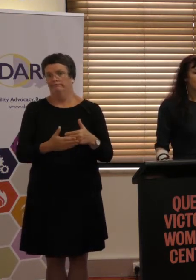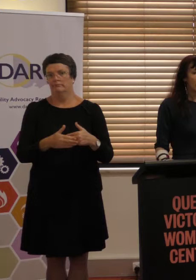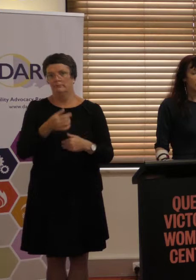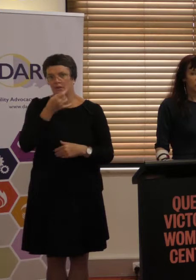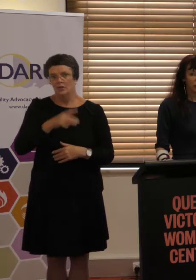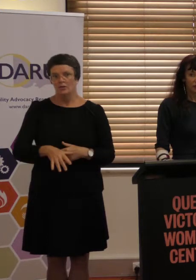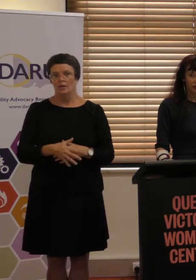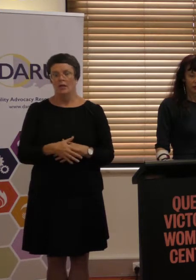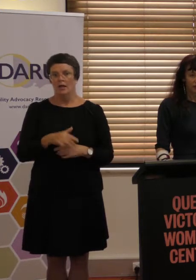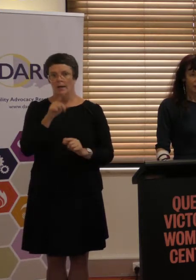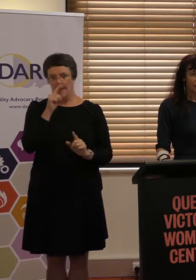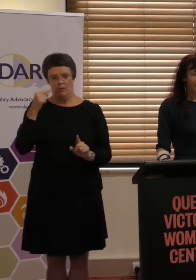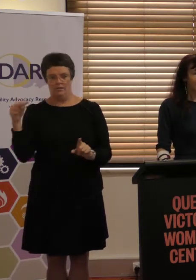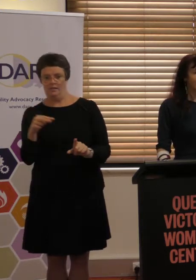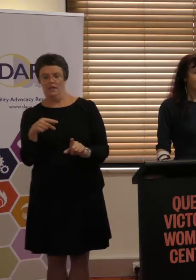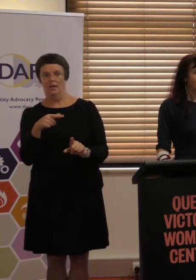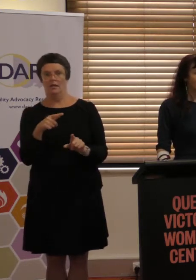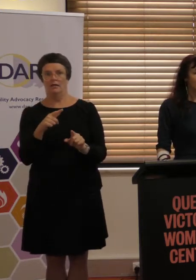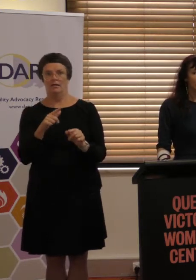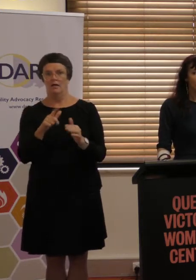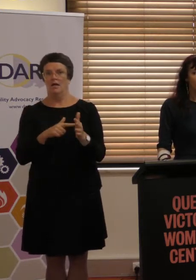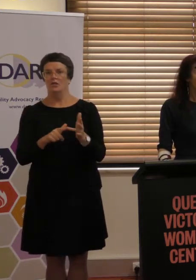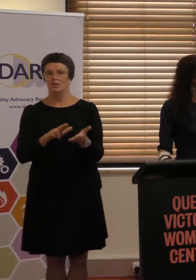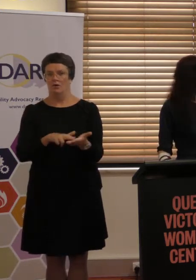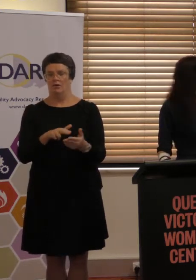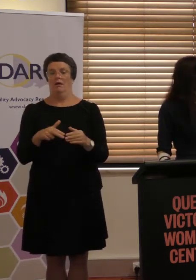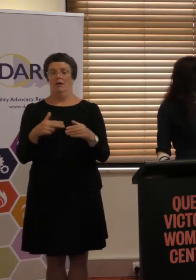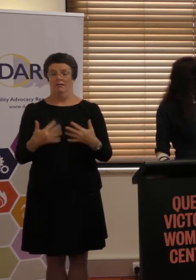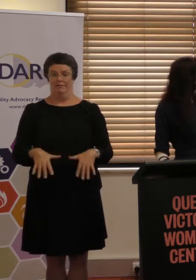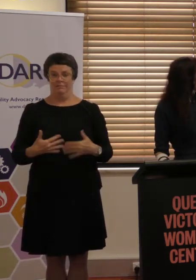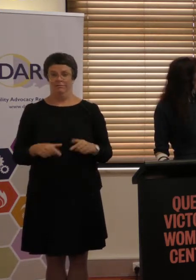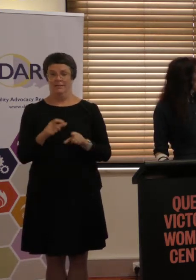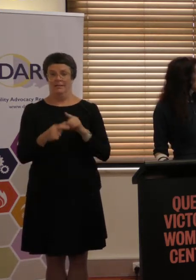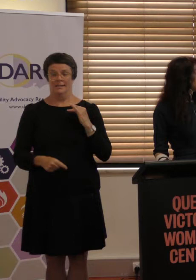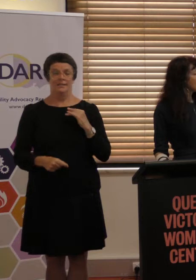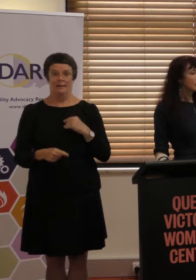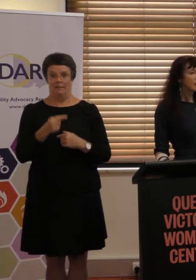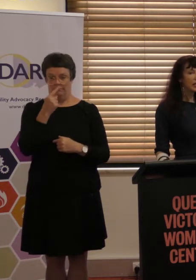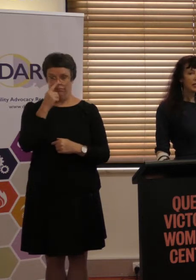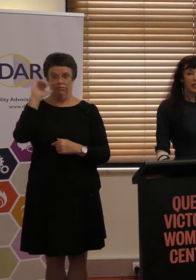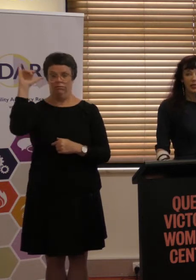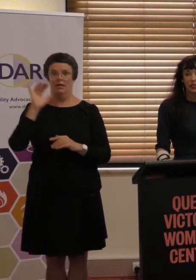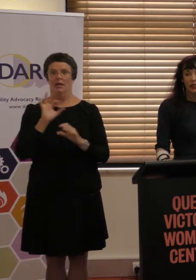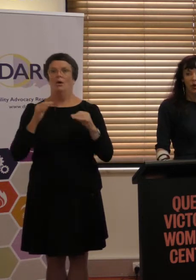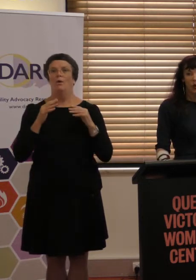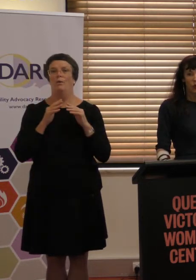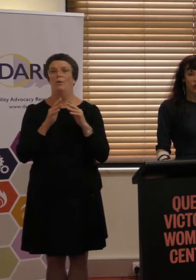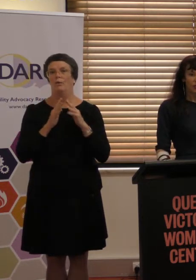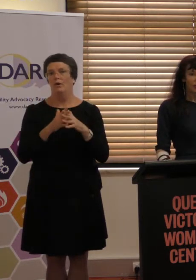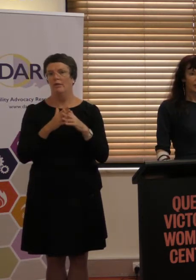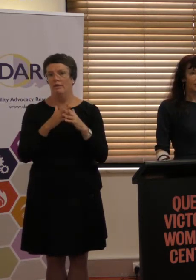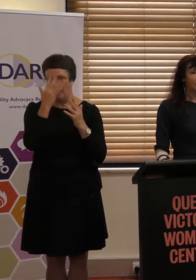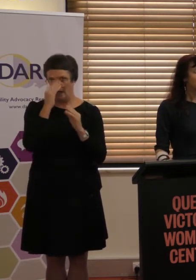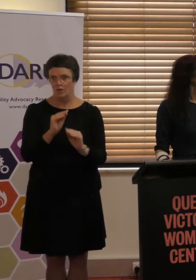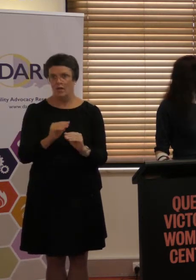so disabled that he is really not worth educating. So for 6 years he has had these goals